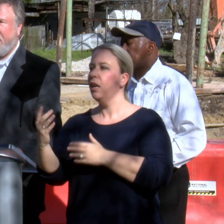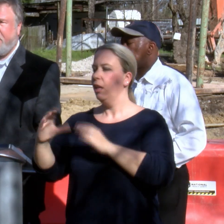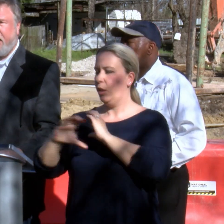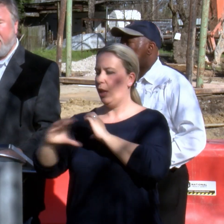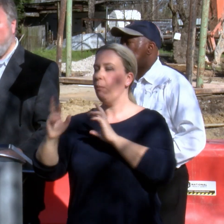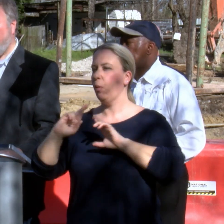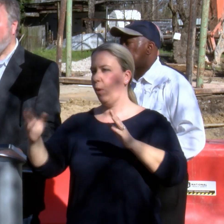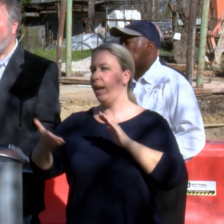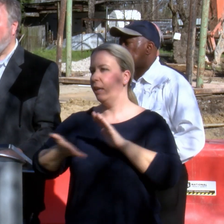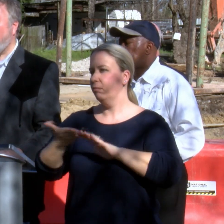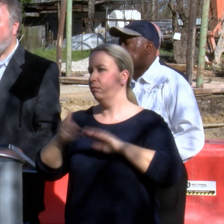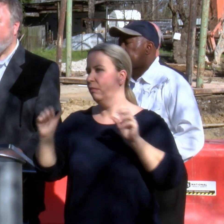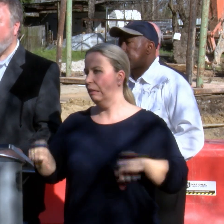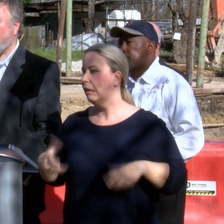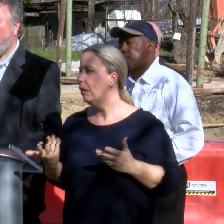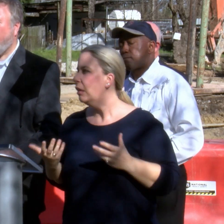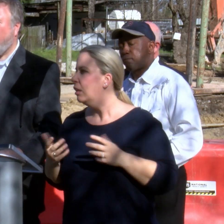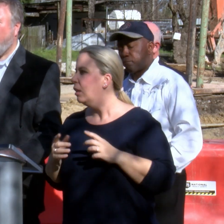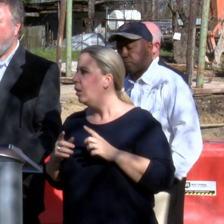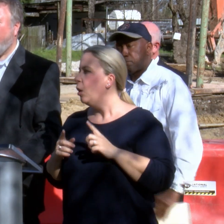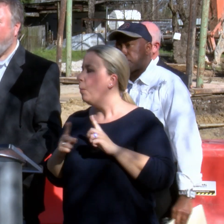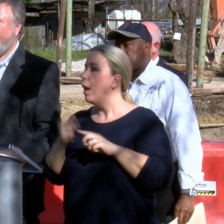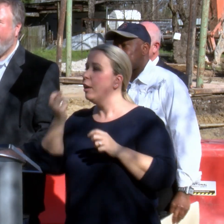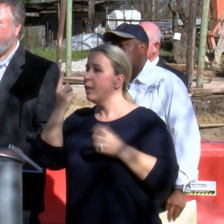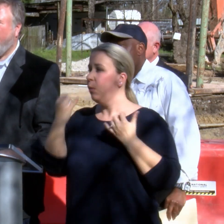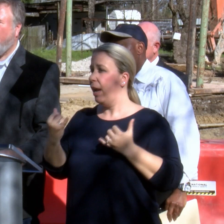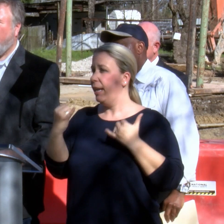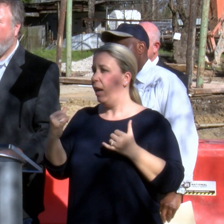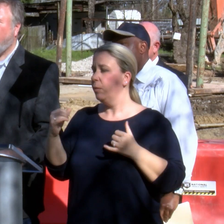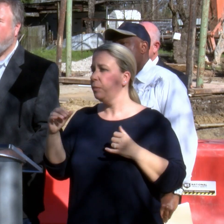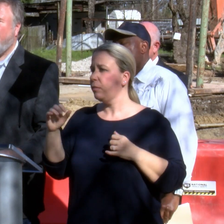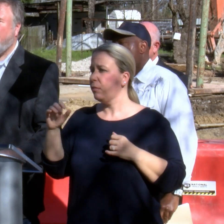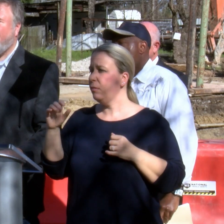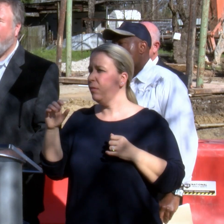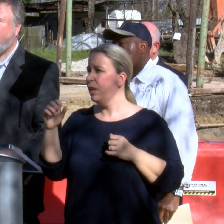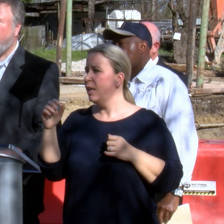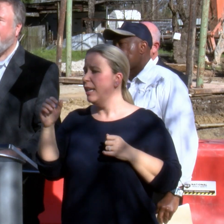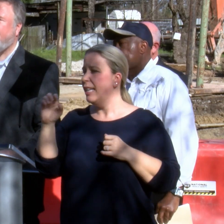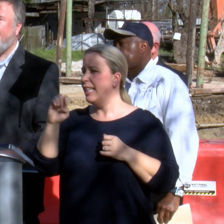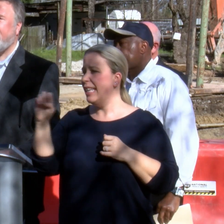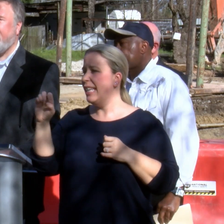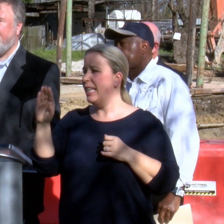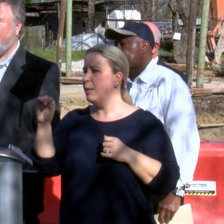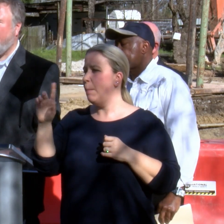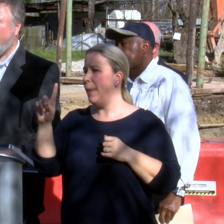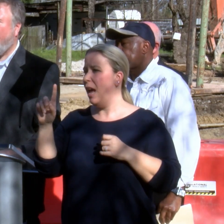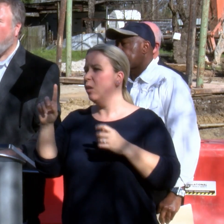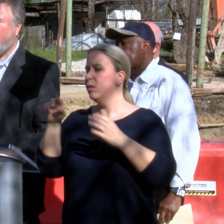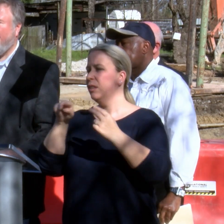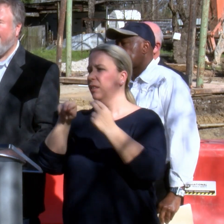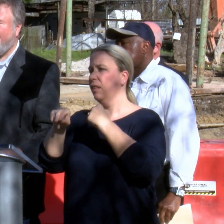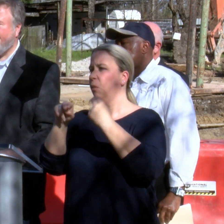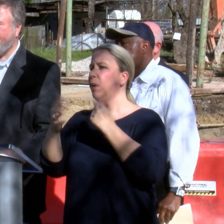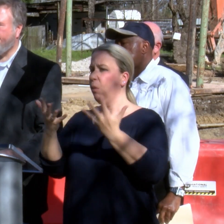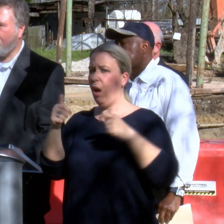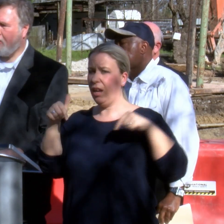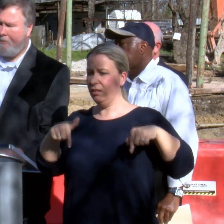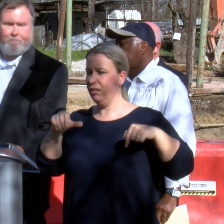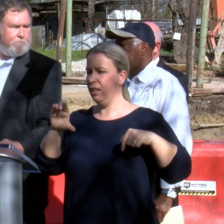That in the meantime, we're going to be shifting traffic on the eastbound lanes so we can provide two-way traffic and get Clinton back open